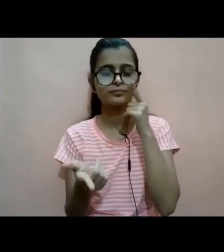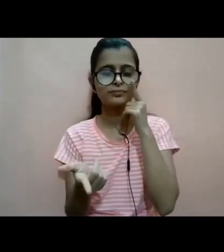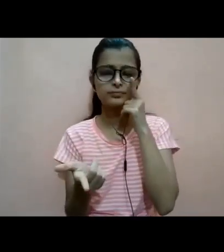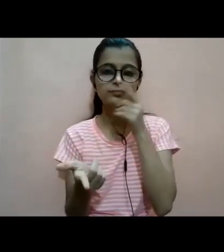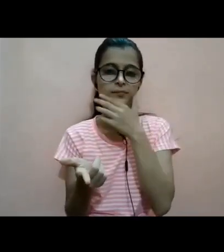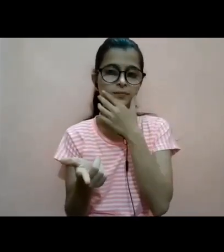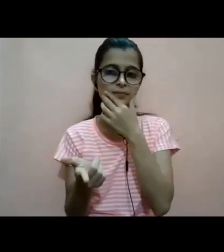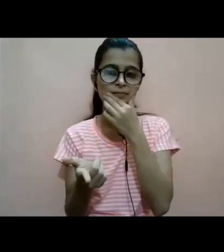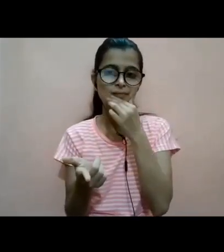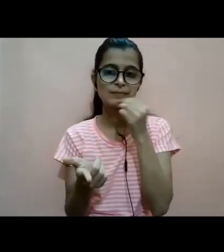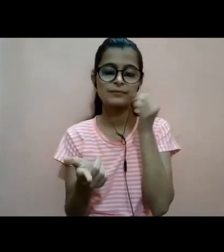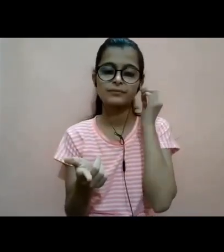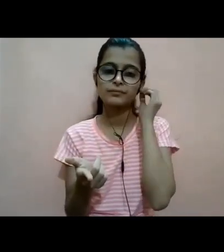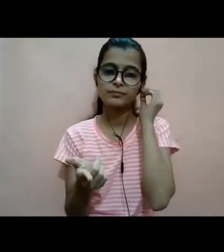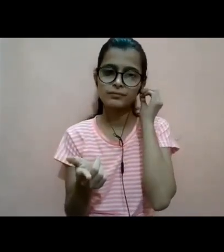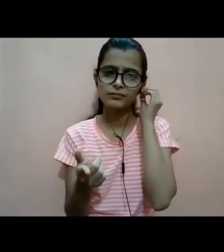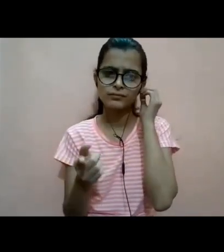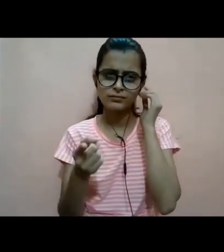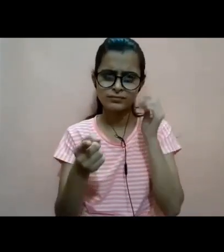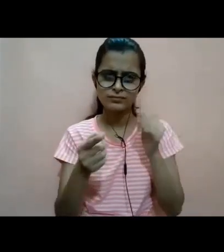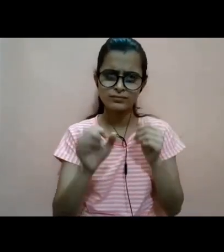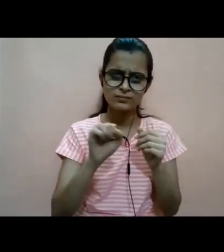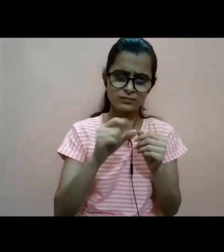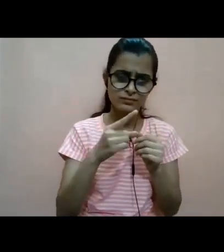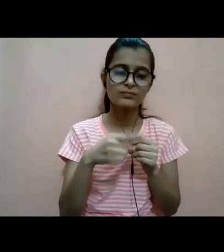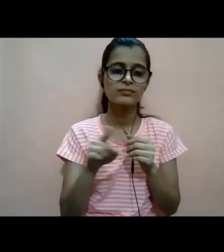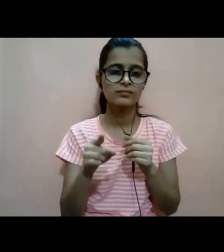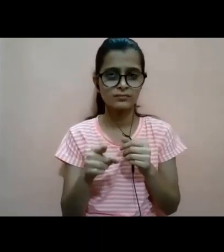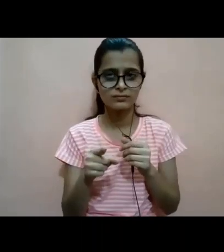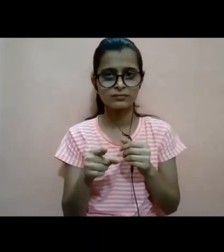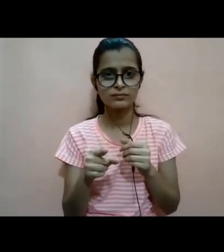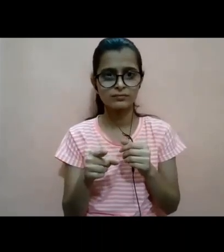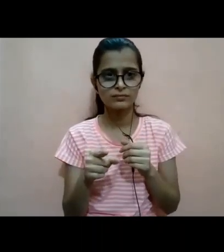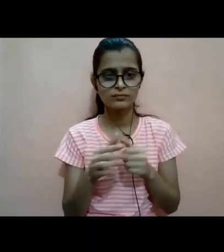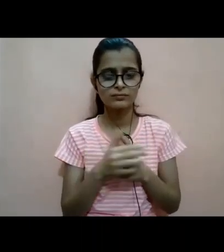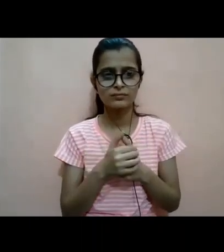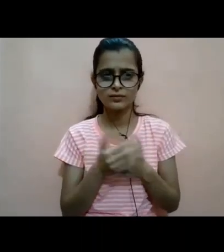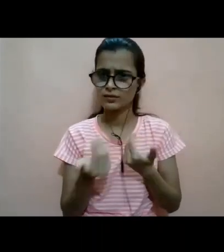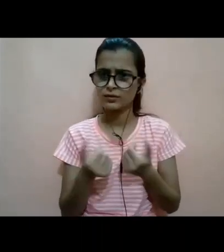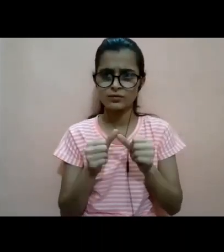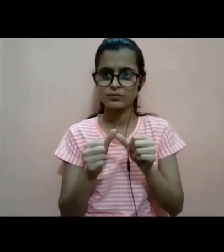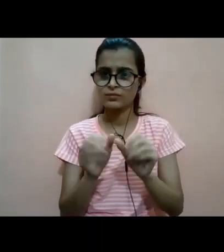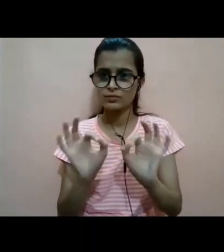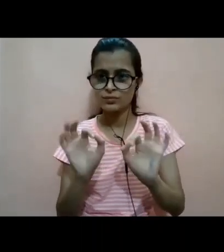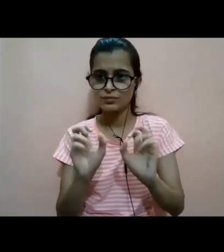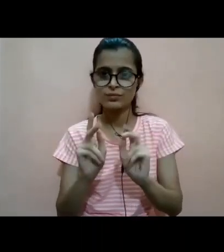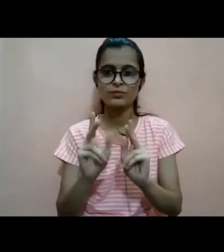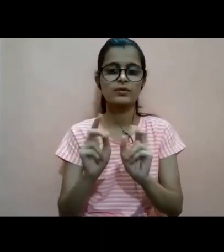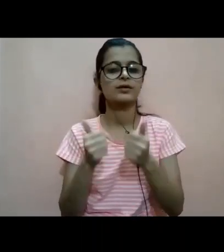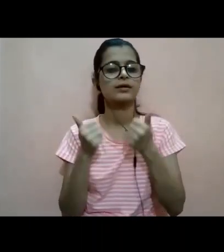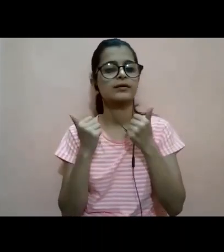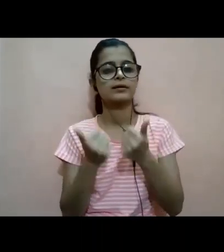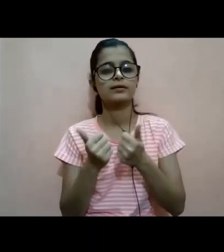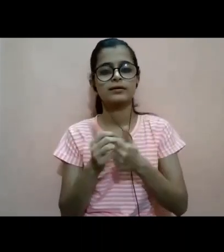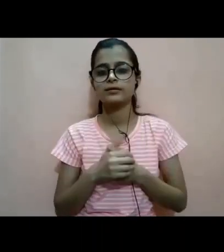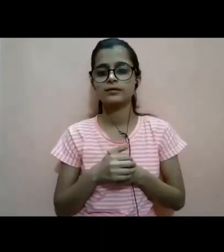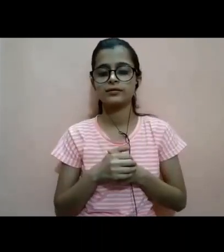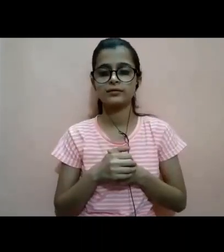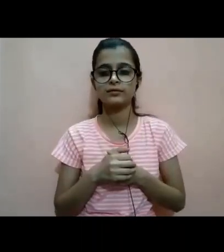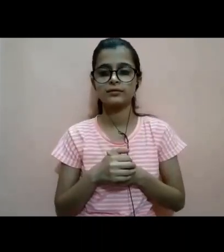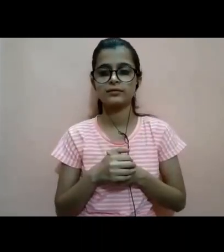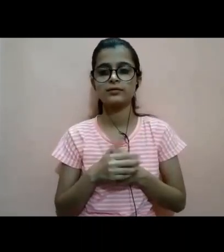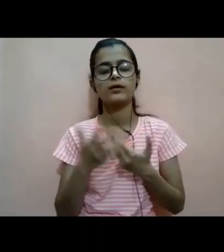Yes. Is that where you're kind of going with it in terms of your own thinking? Yes, to a large extent, because a lot